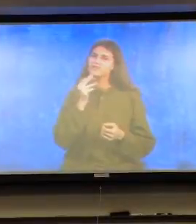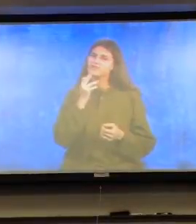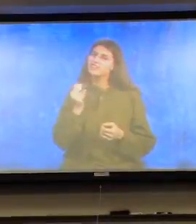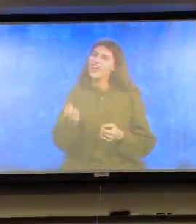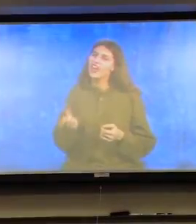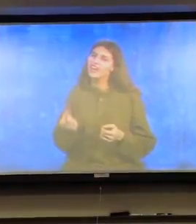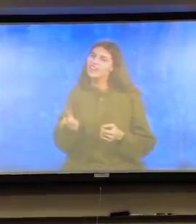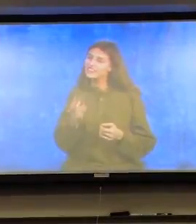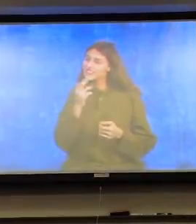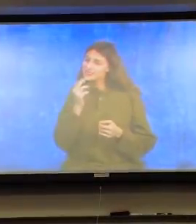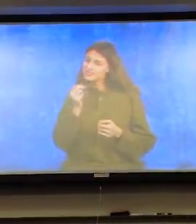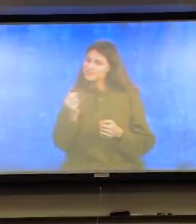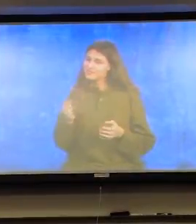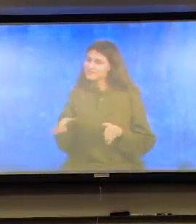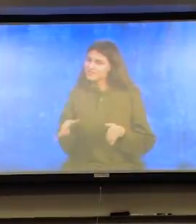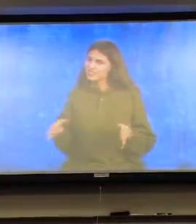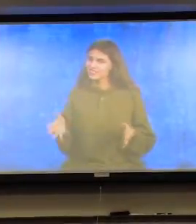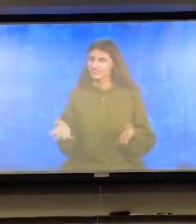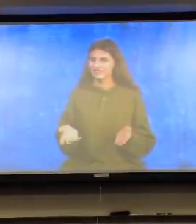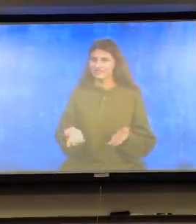It's really cute dog.